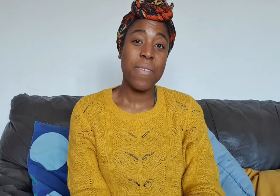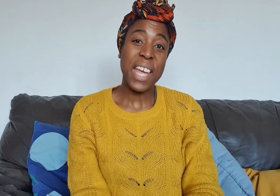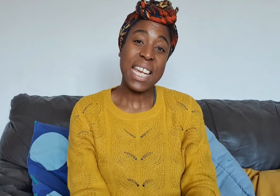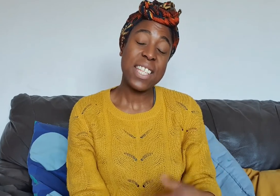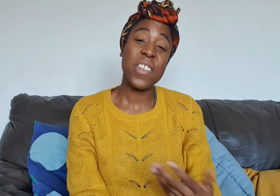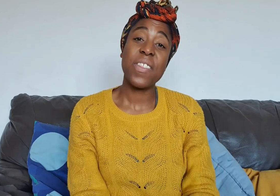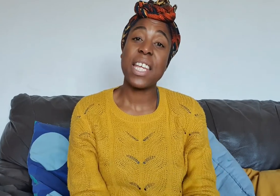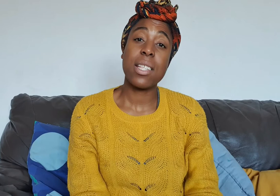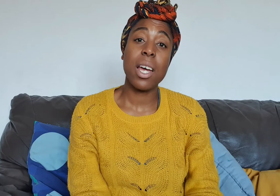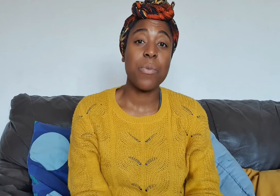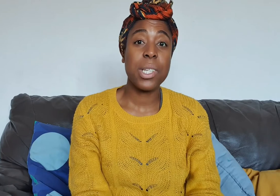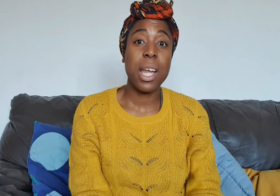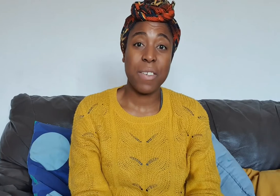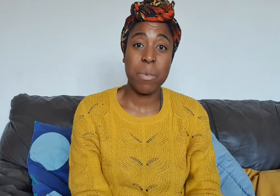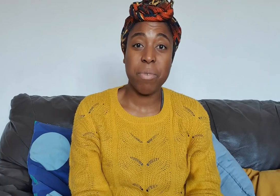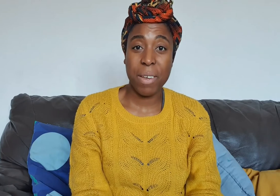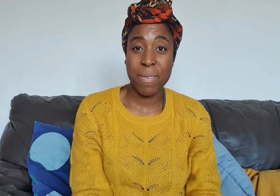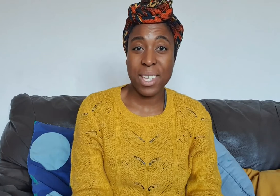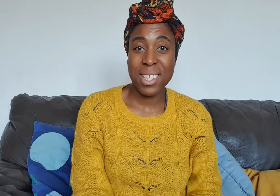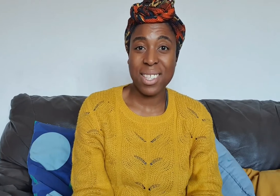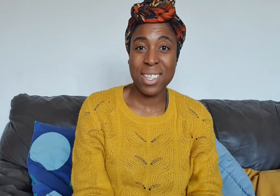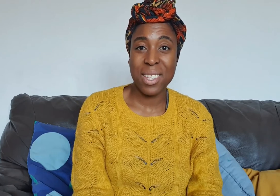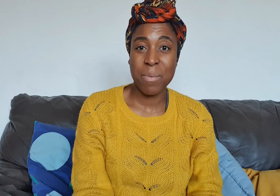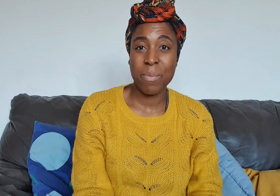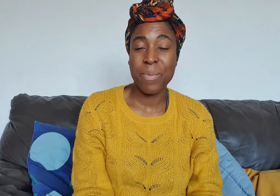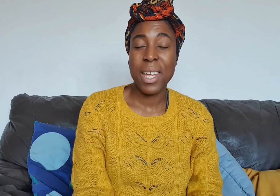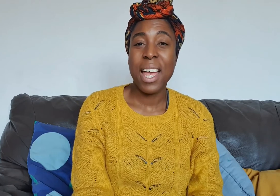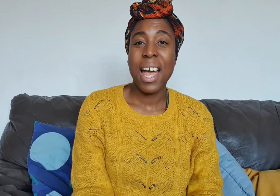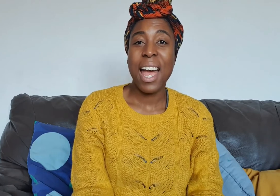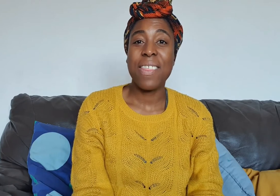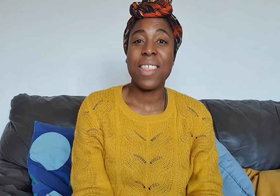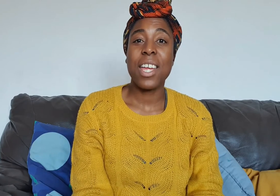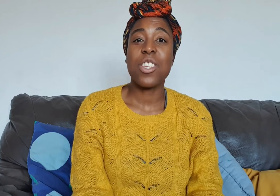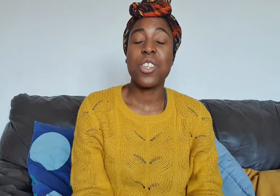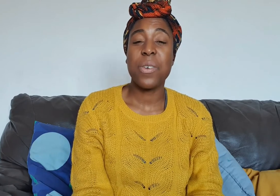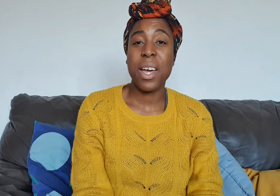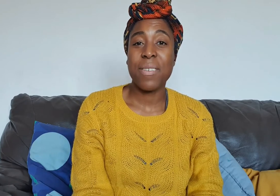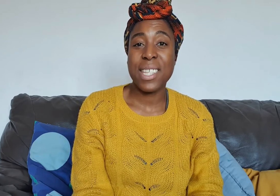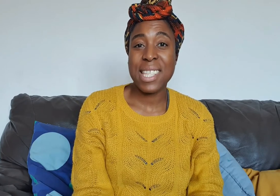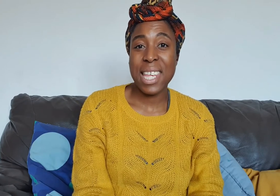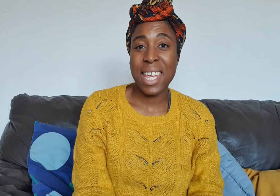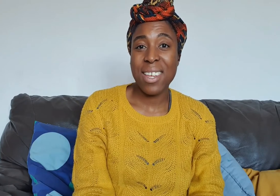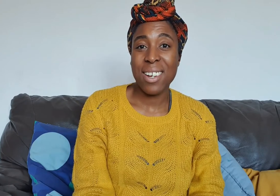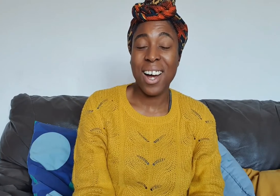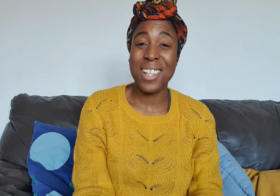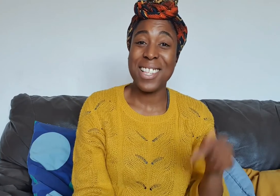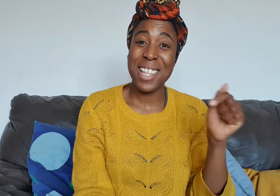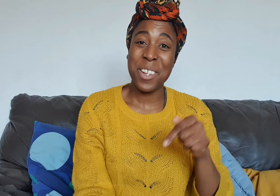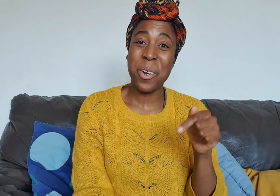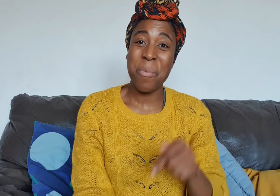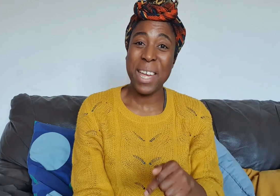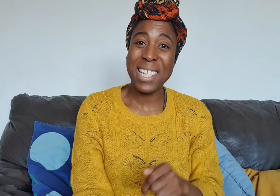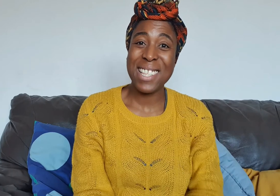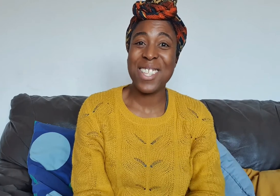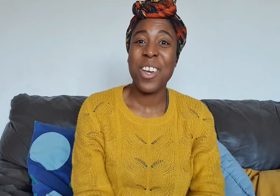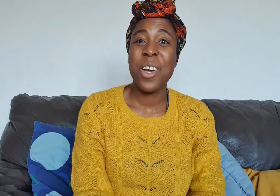a list of things that I would like for breakfast. And then you have to see answers in the comments.